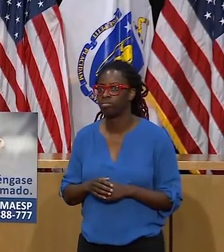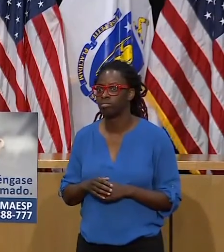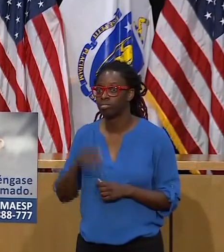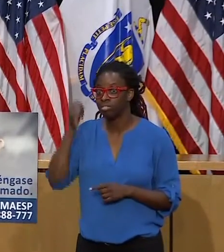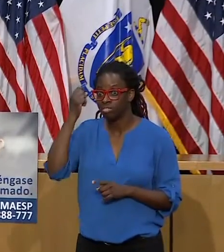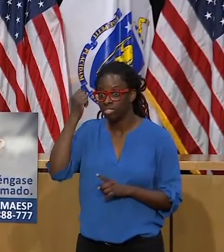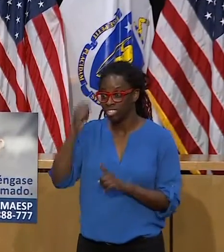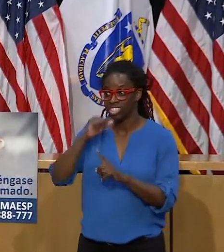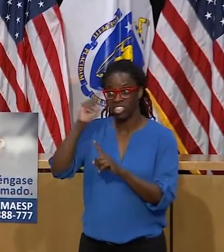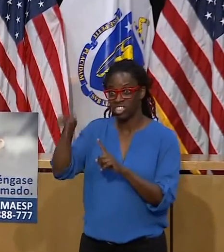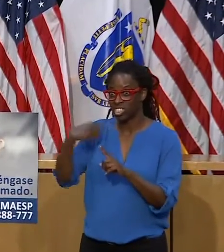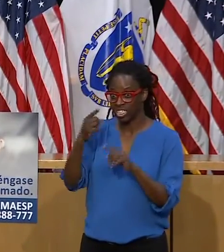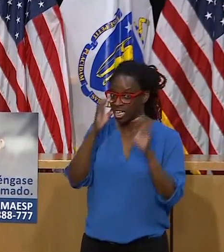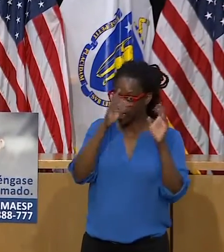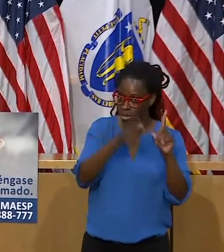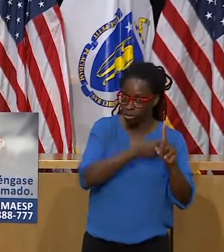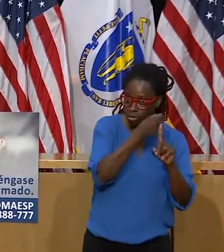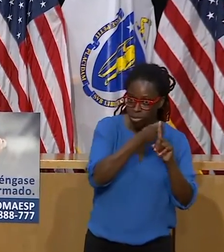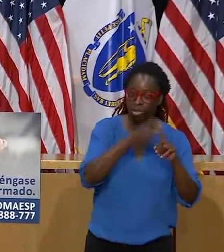colleagues as well.